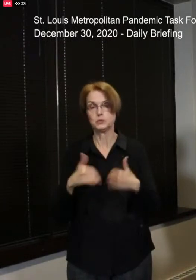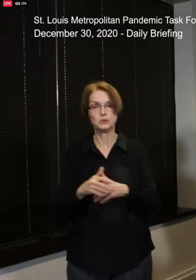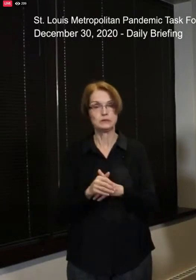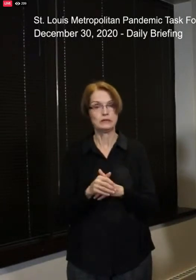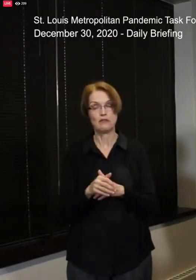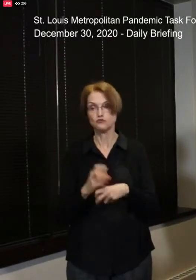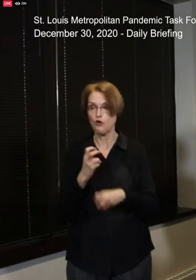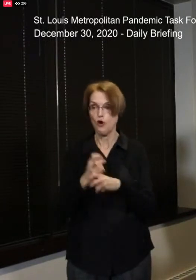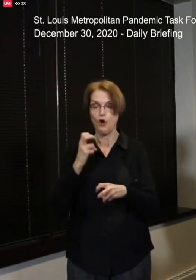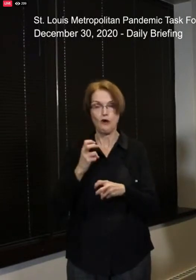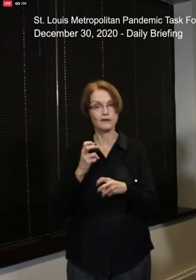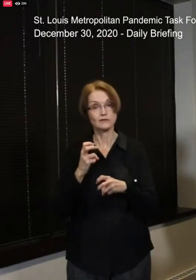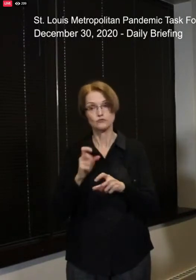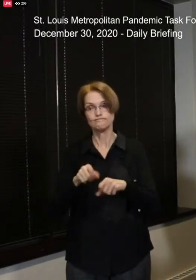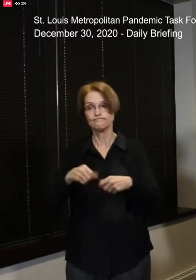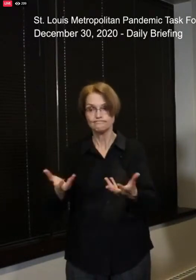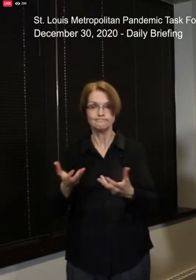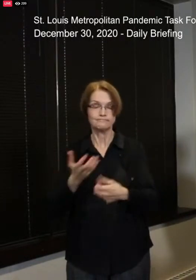makes delivery that much harder.